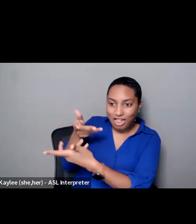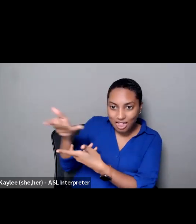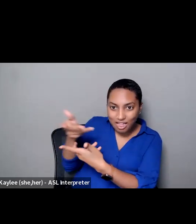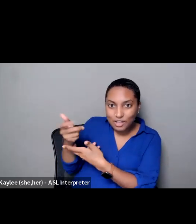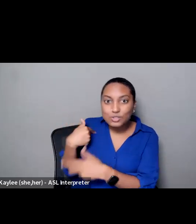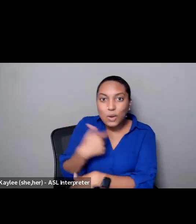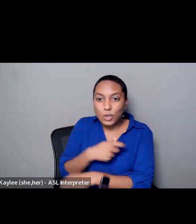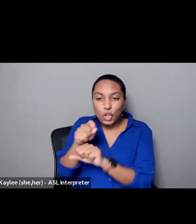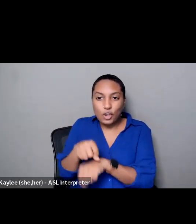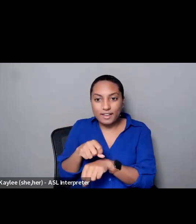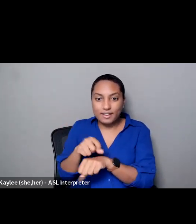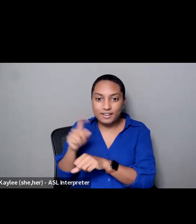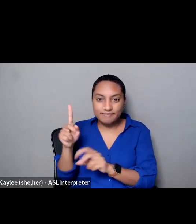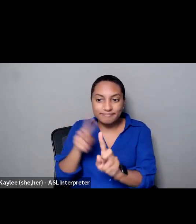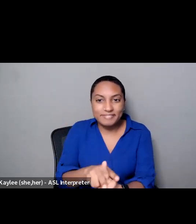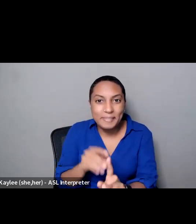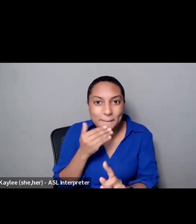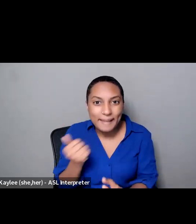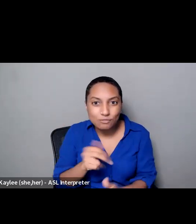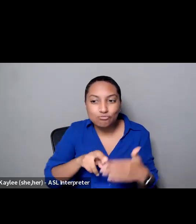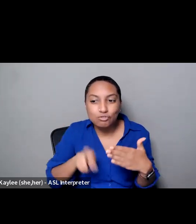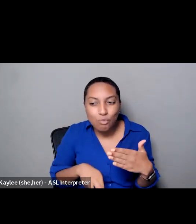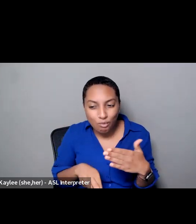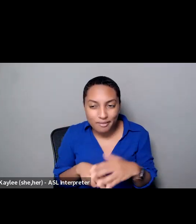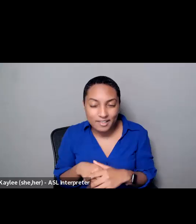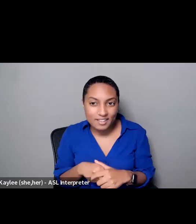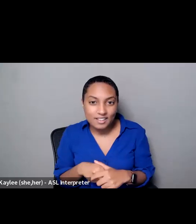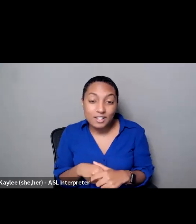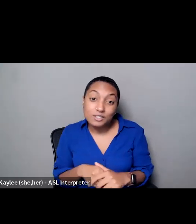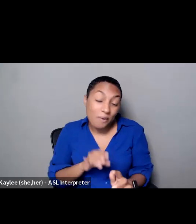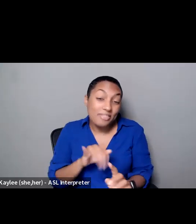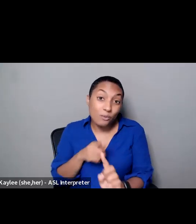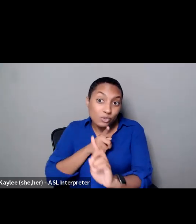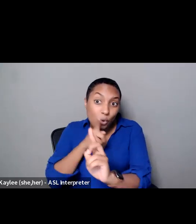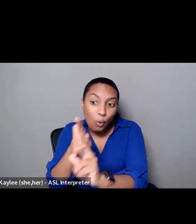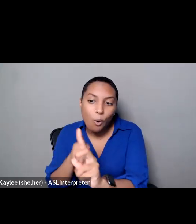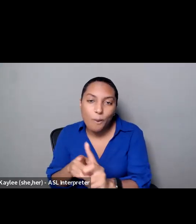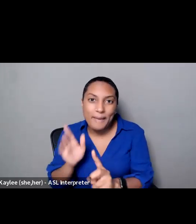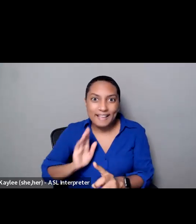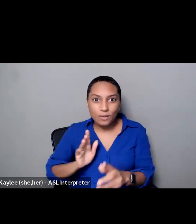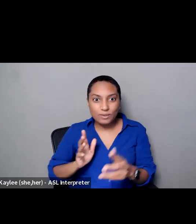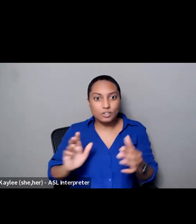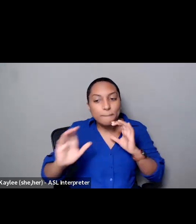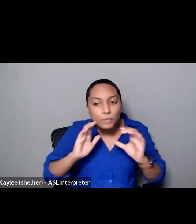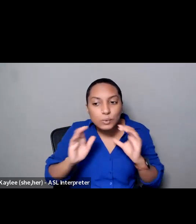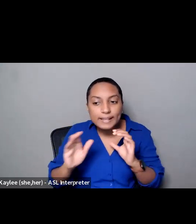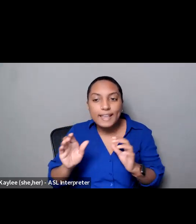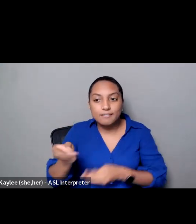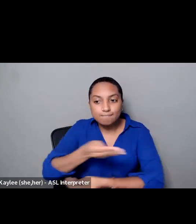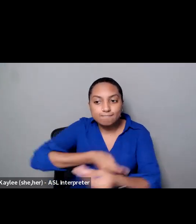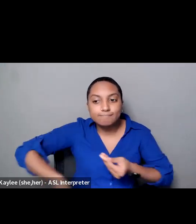from that. So that was a part of what we had in mind at the time. And I don't